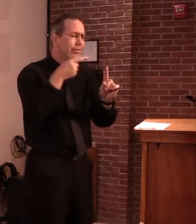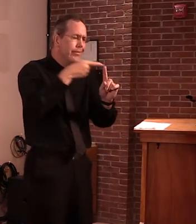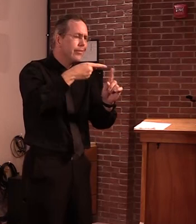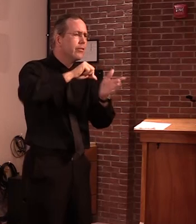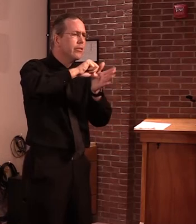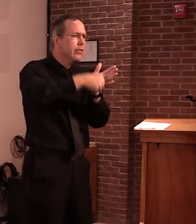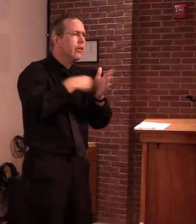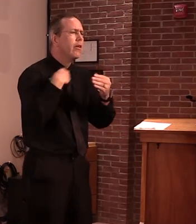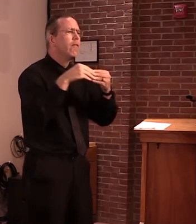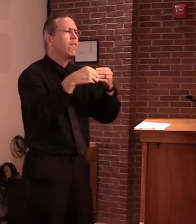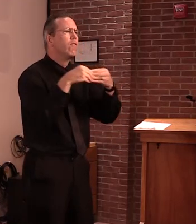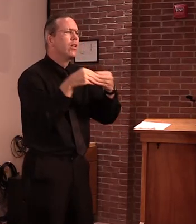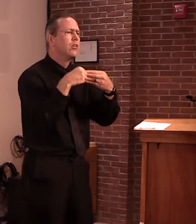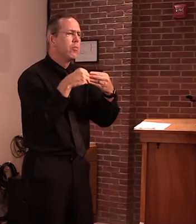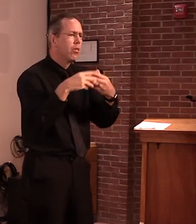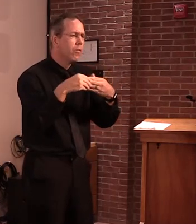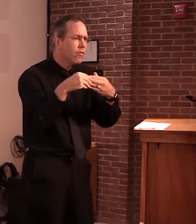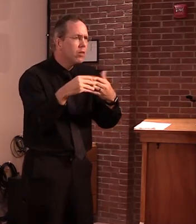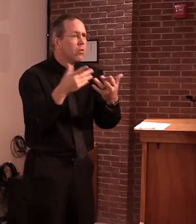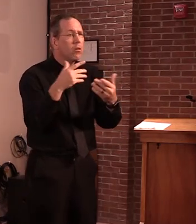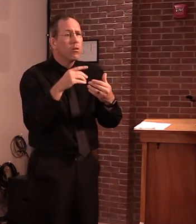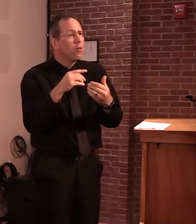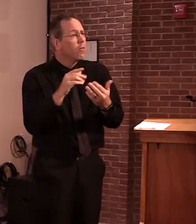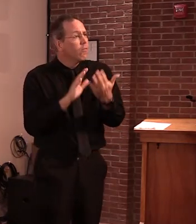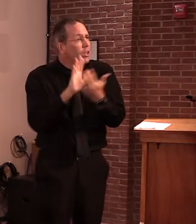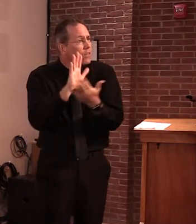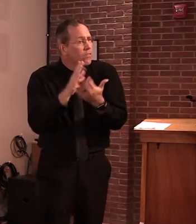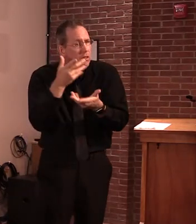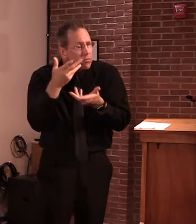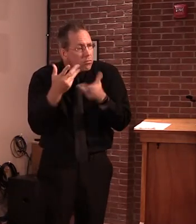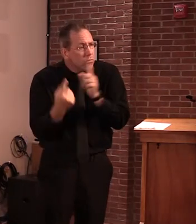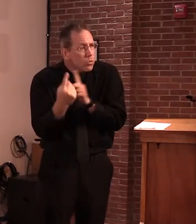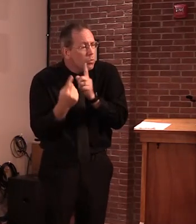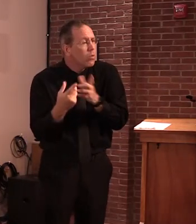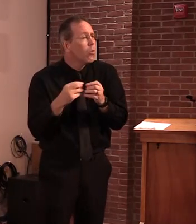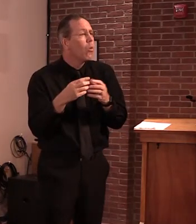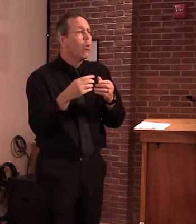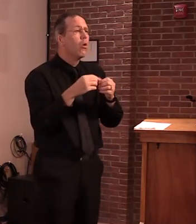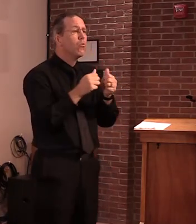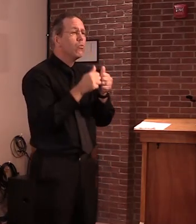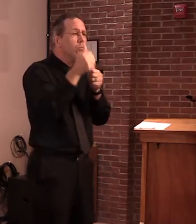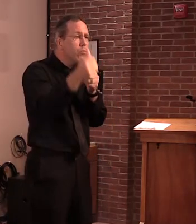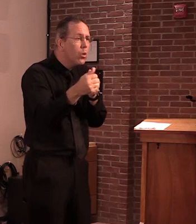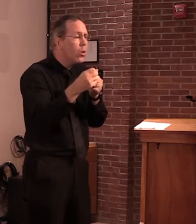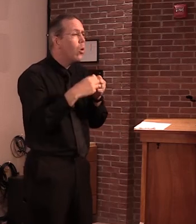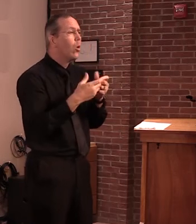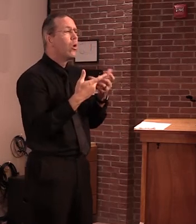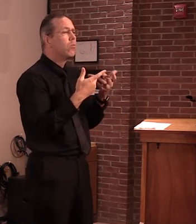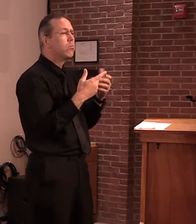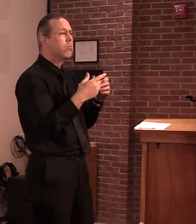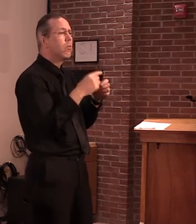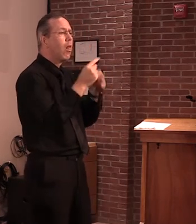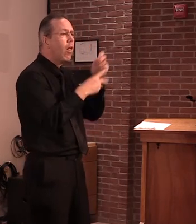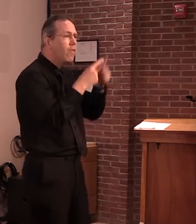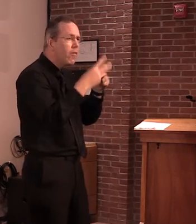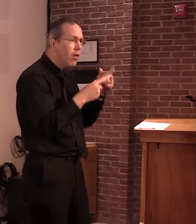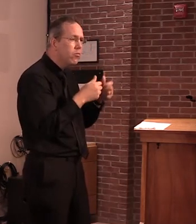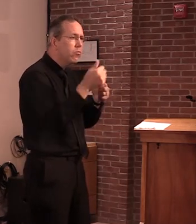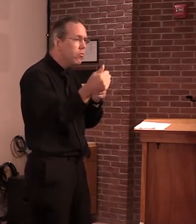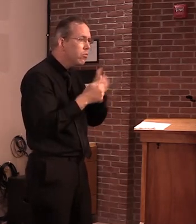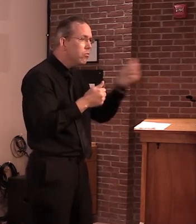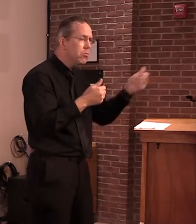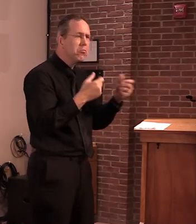hybrid instruction. So I think, you know, as much as we are emphasizing the in-person, we know that remote learning will need to still be in the toolkit of